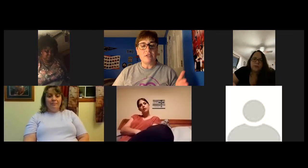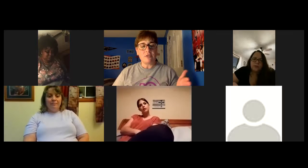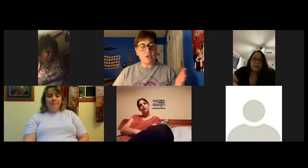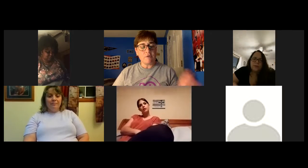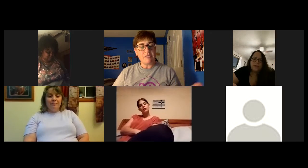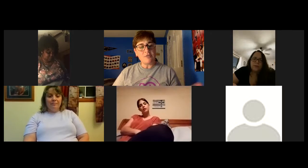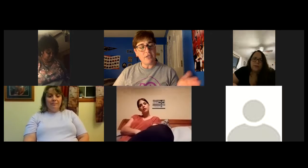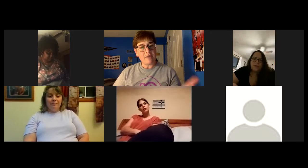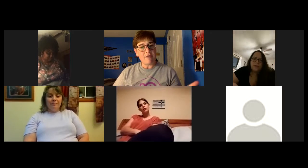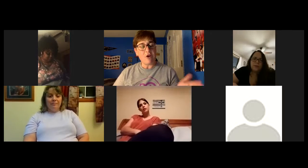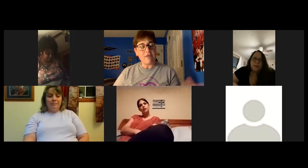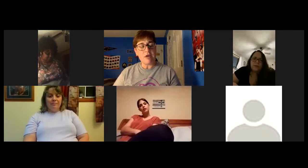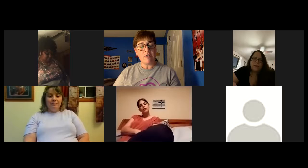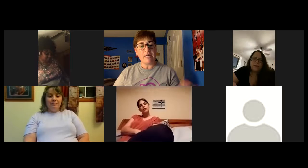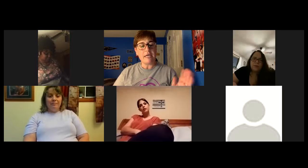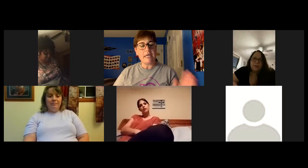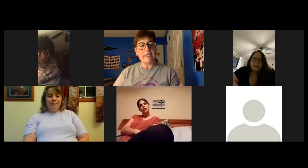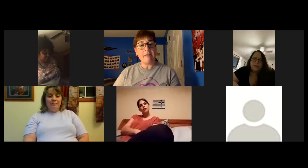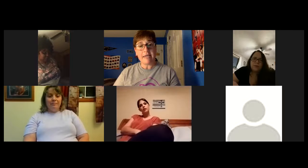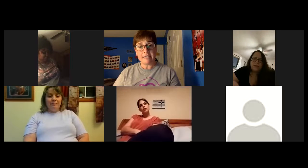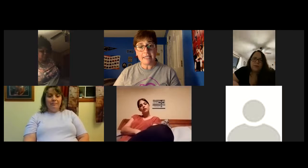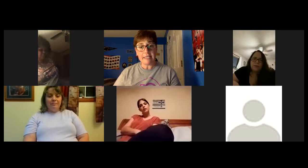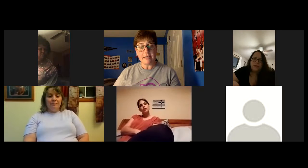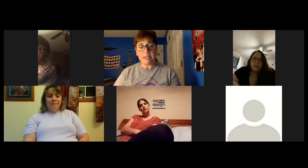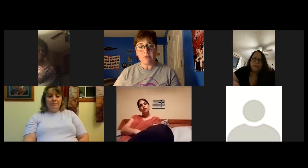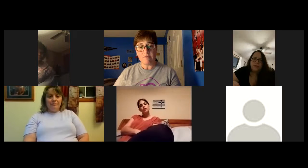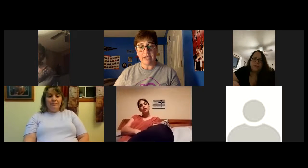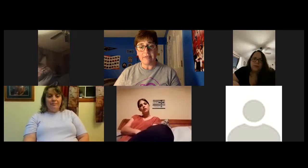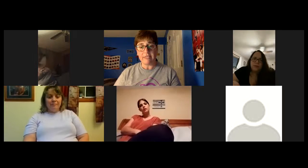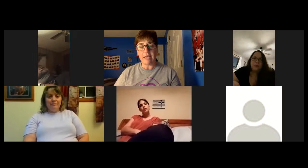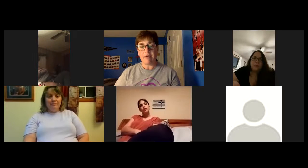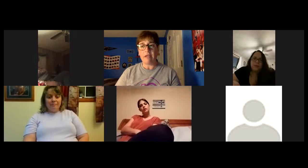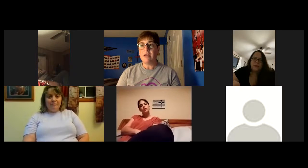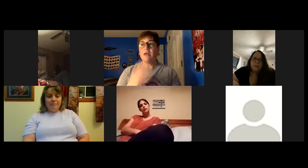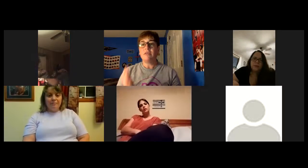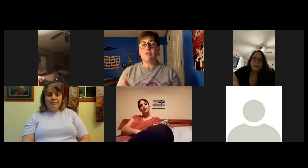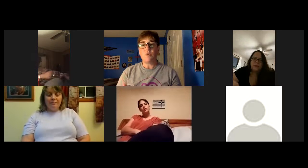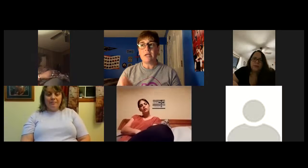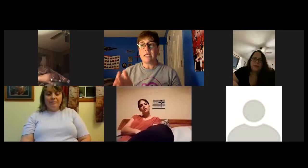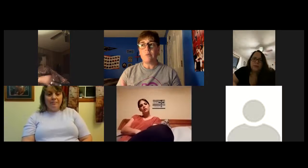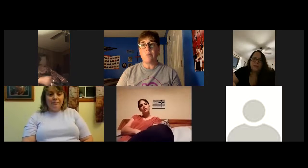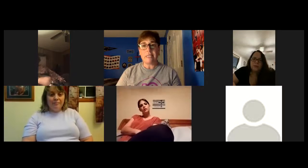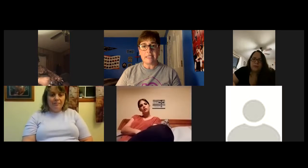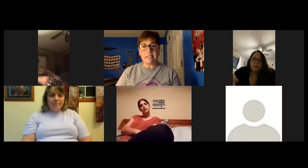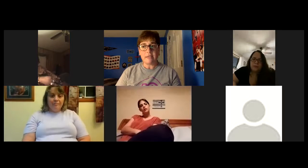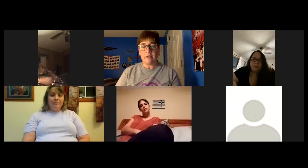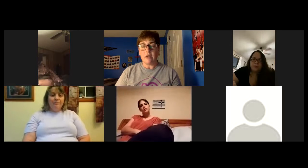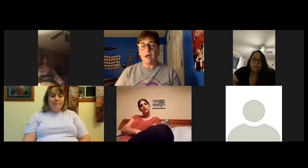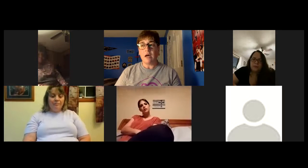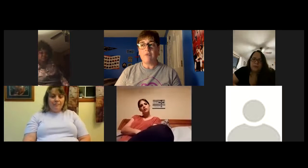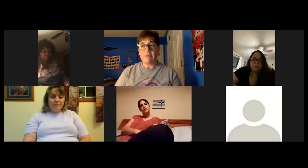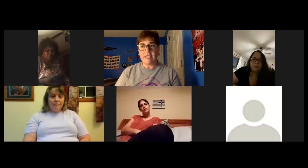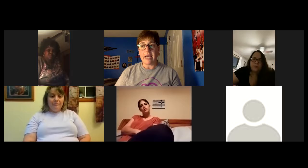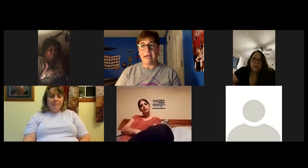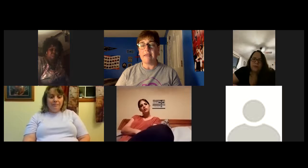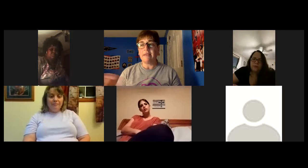there's a Services for the Deaf and Hard of Hearing in Lexington, is the one for Davidson County. There's one in Winston